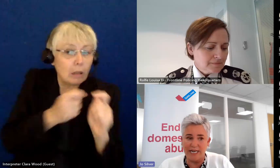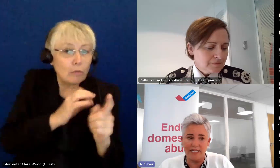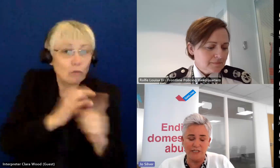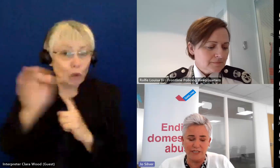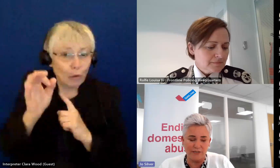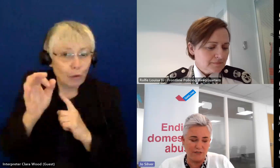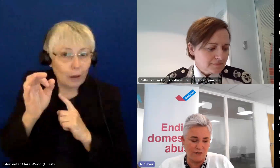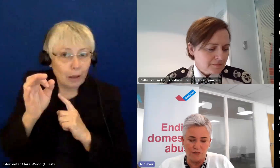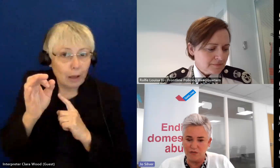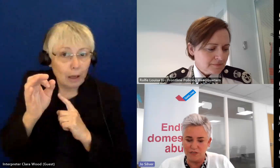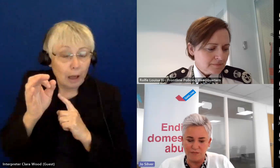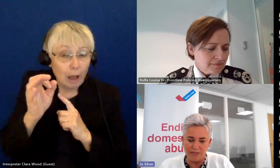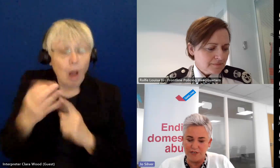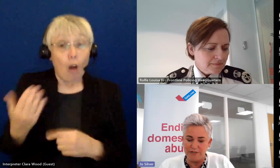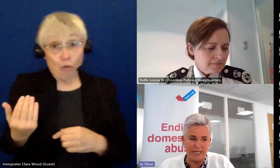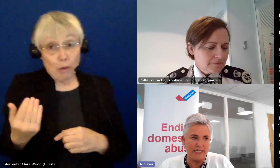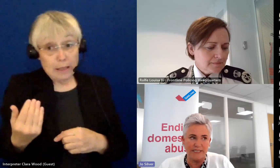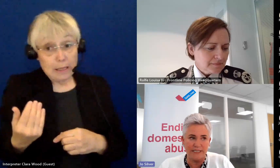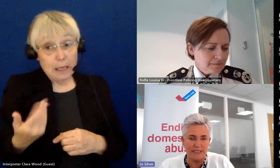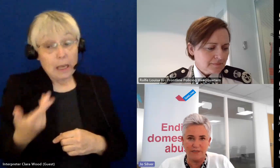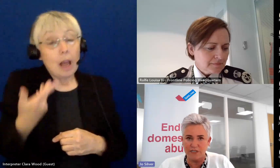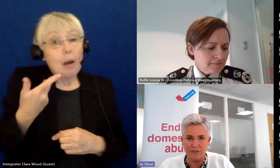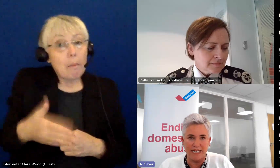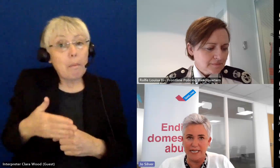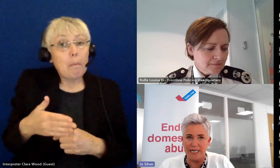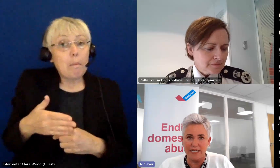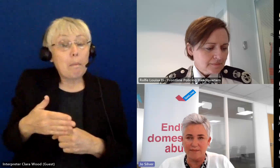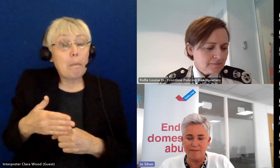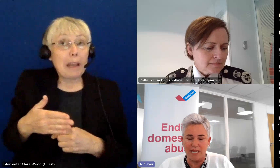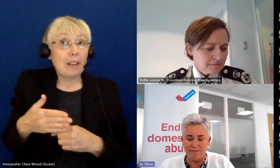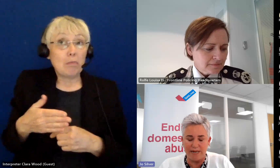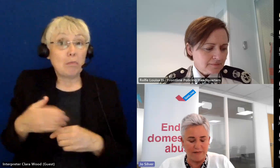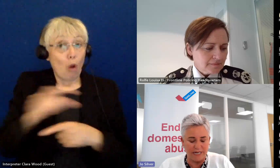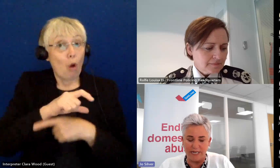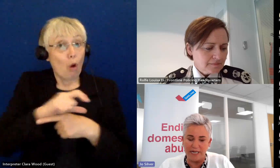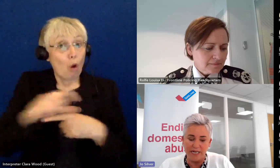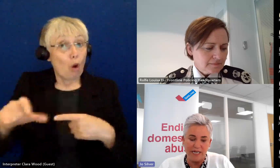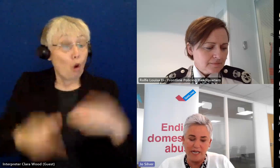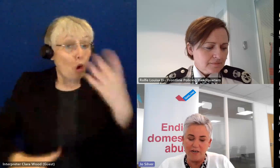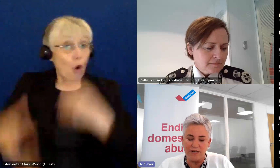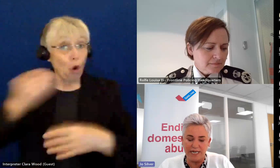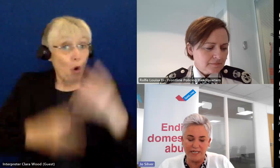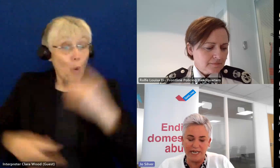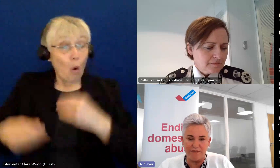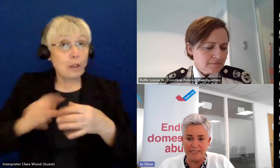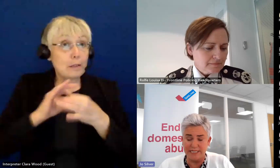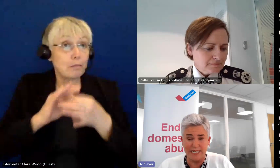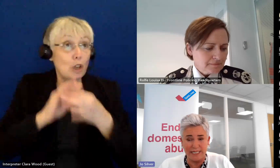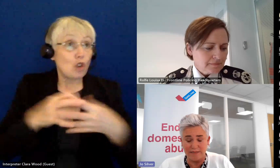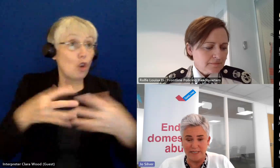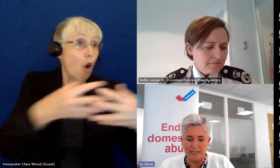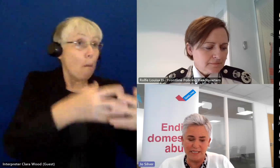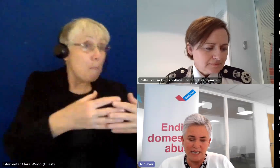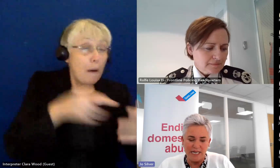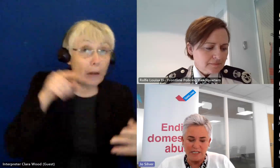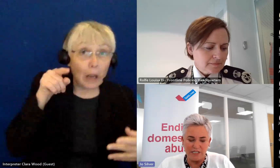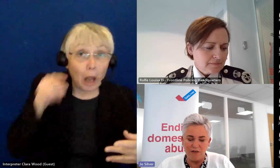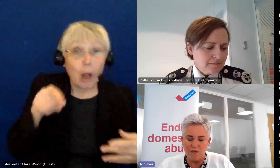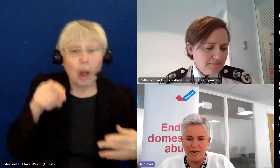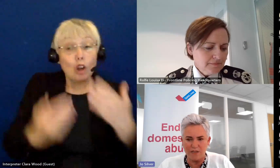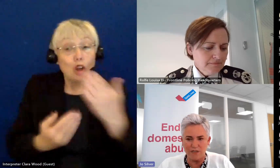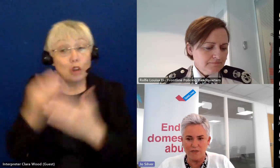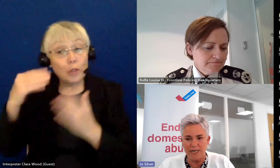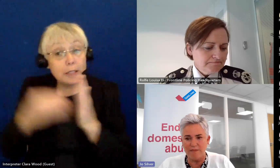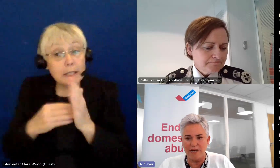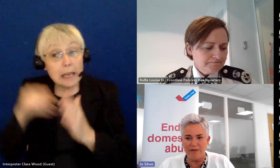non-fatal strangulation course with New Zealand and Australia and America, and looking at their risk assessments.